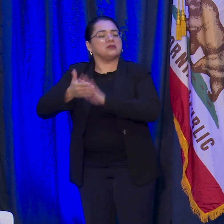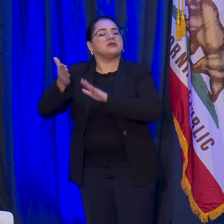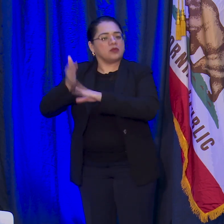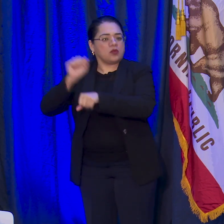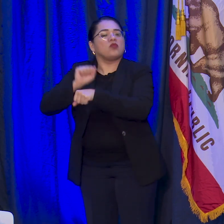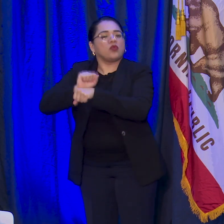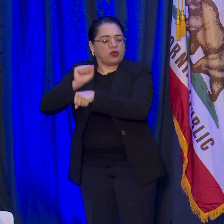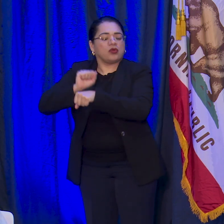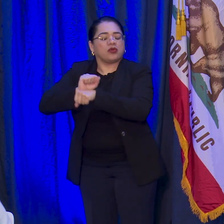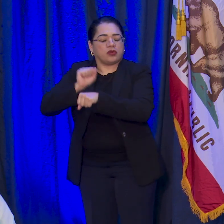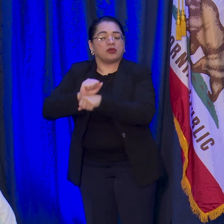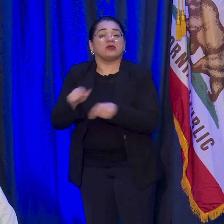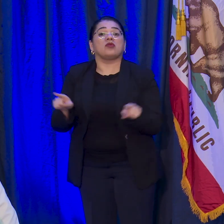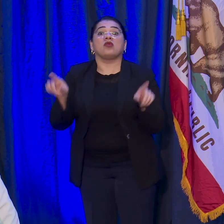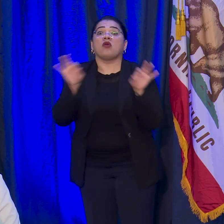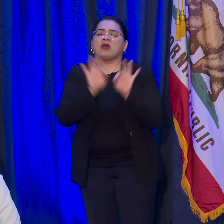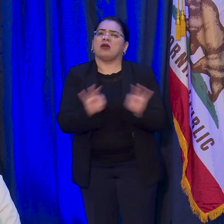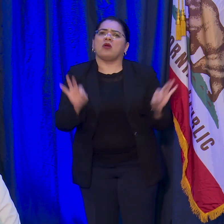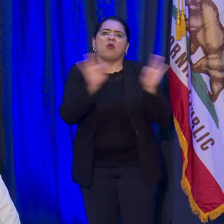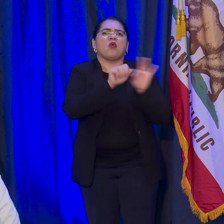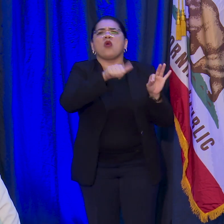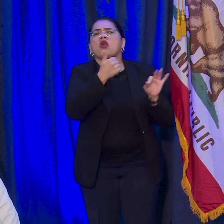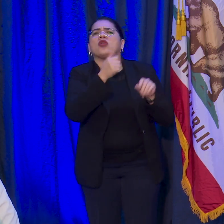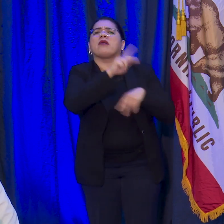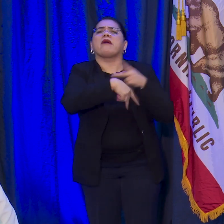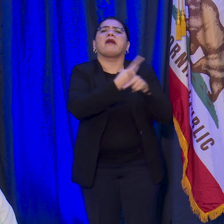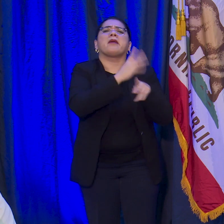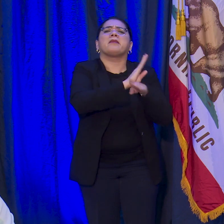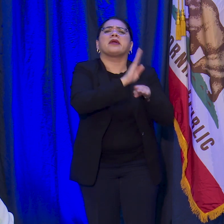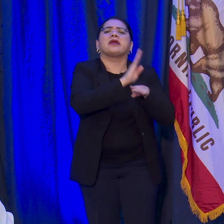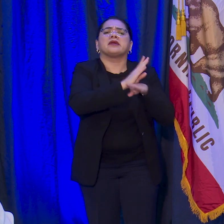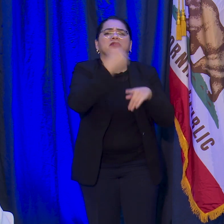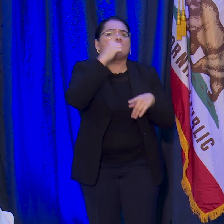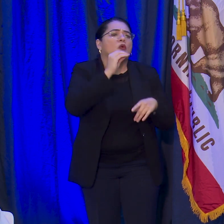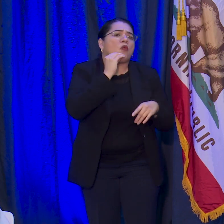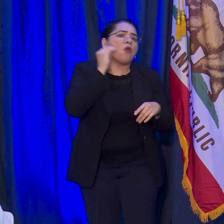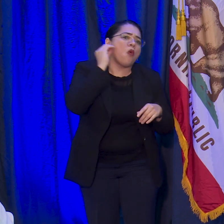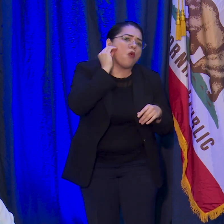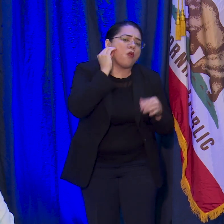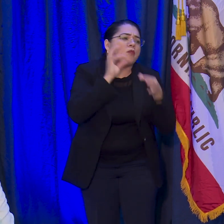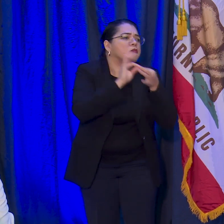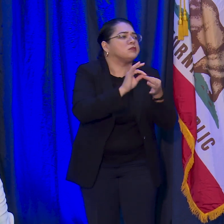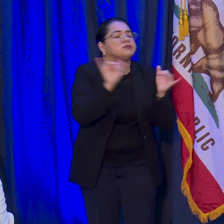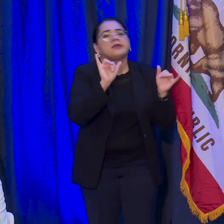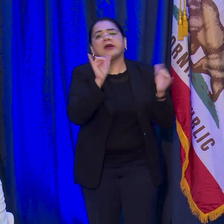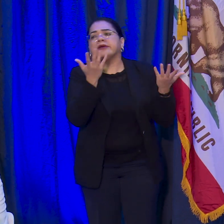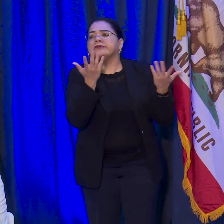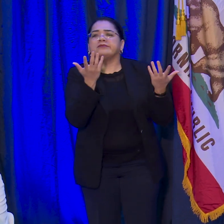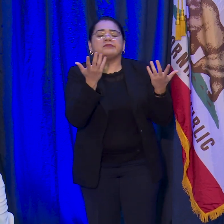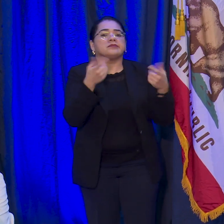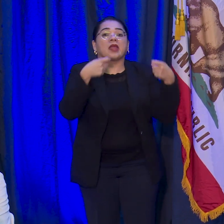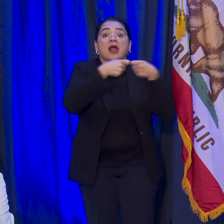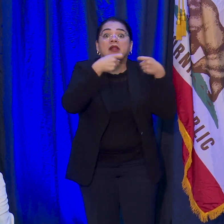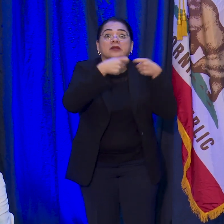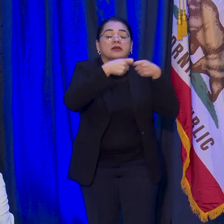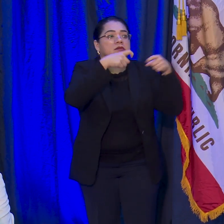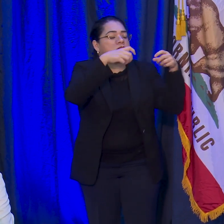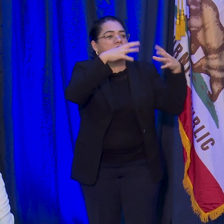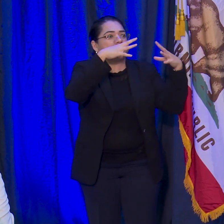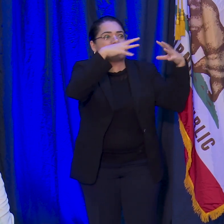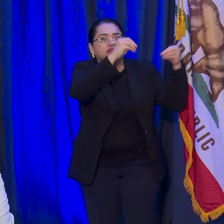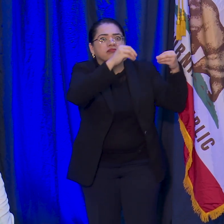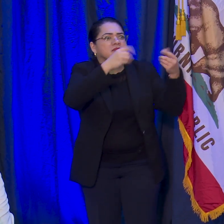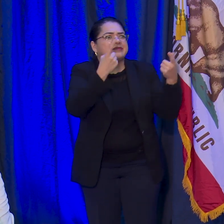some critical infrastructure type of businesses as it relate to homes. So if there's a critical electrician or a